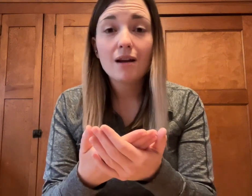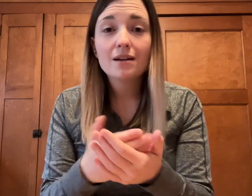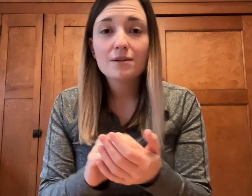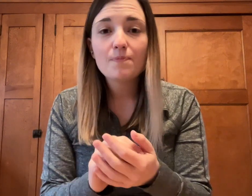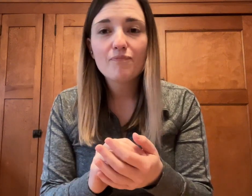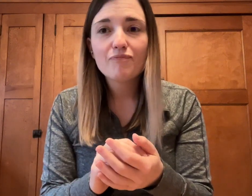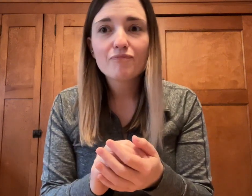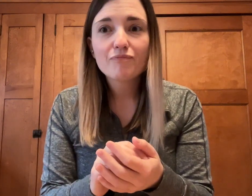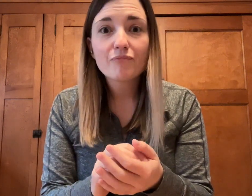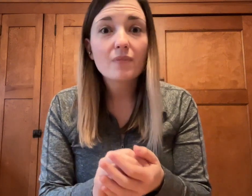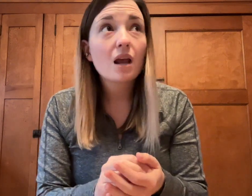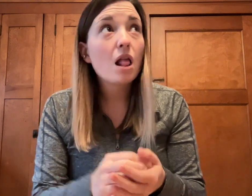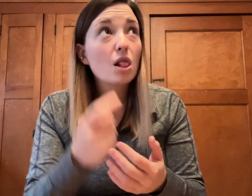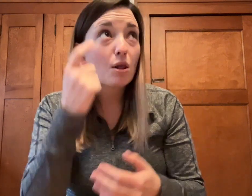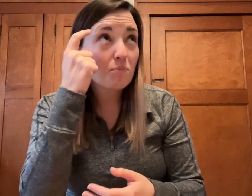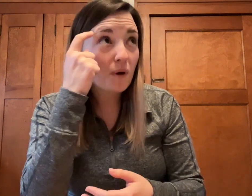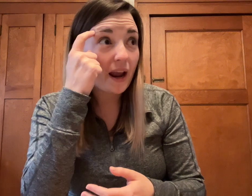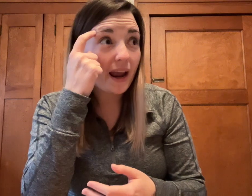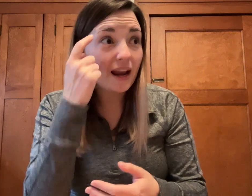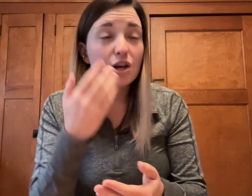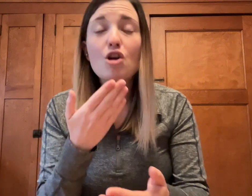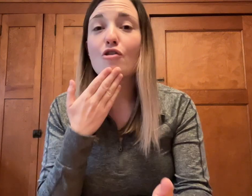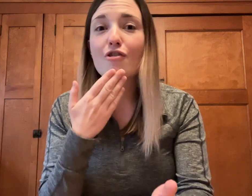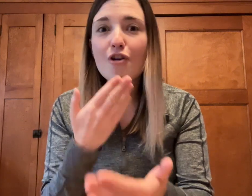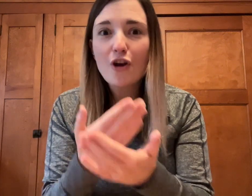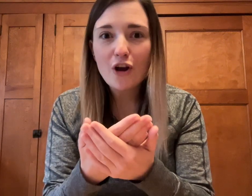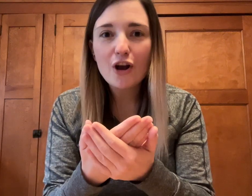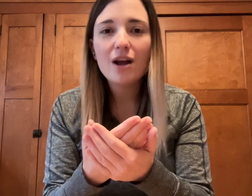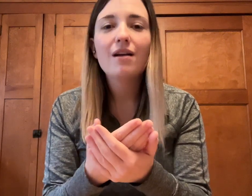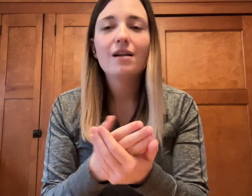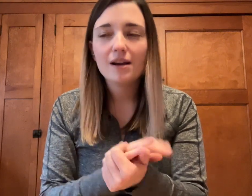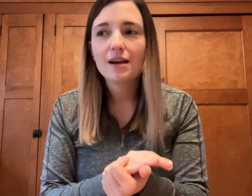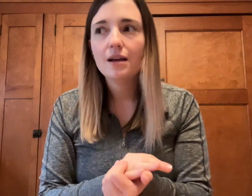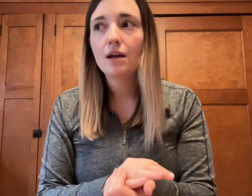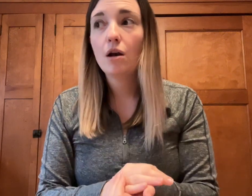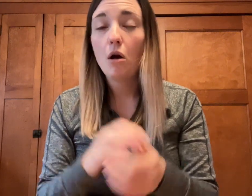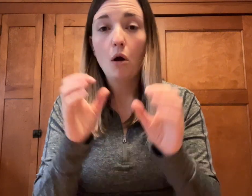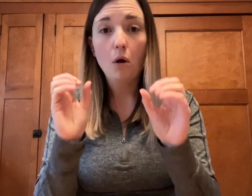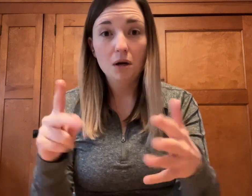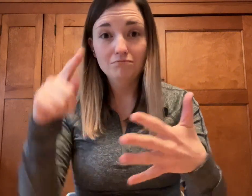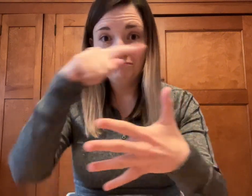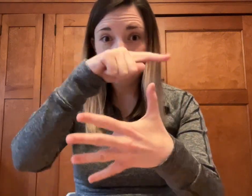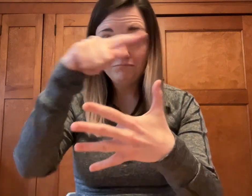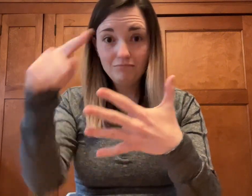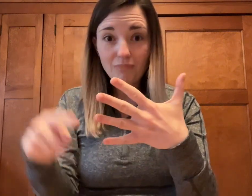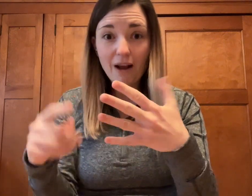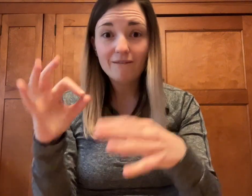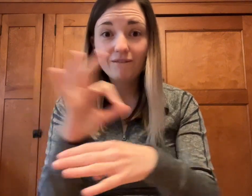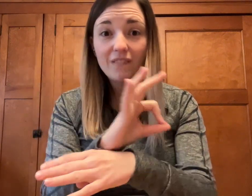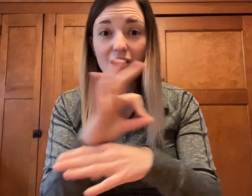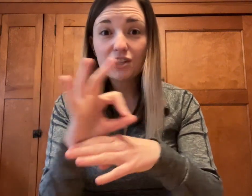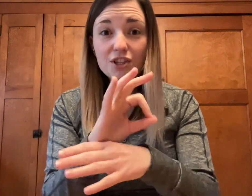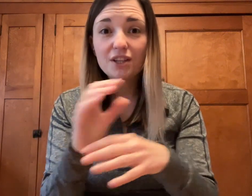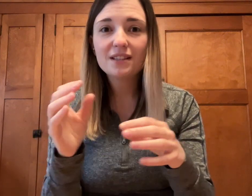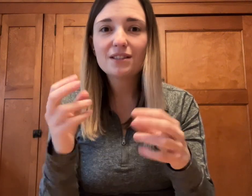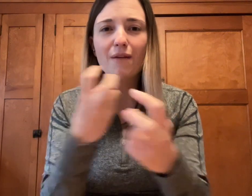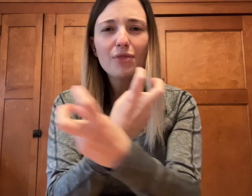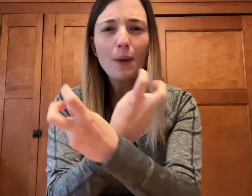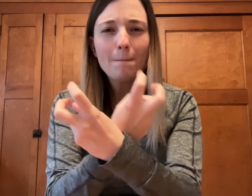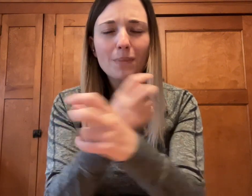really important one that's protected. Okay, let's stop there. Okay, guys and girls, these are the 5 functions of the skeletal system. Now, what we need to do is we need to talk about the